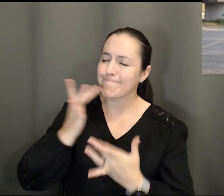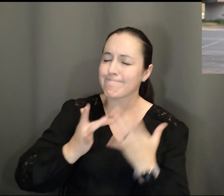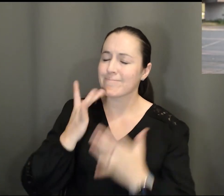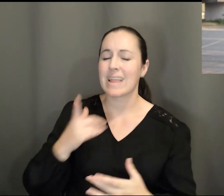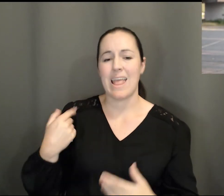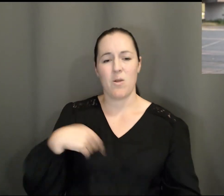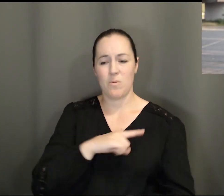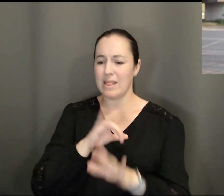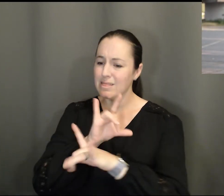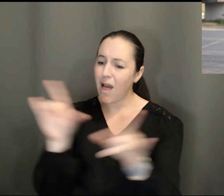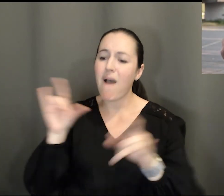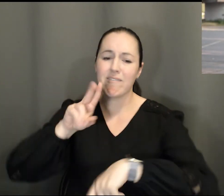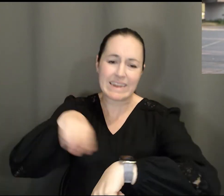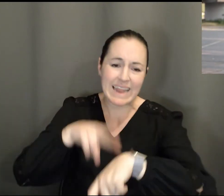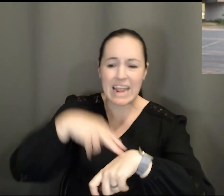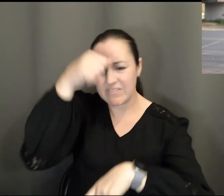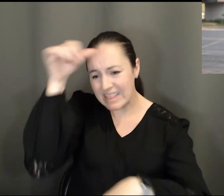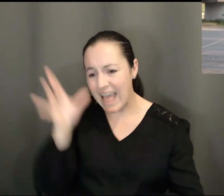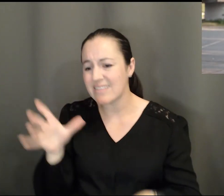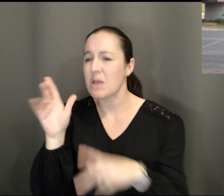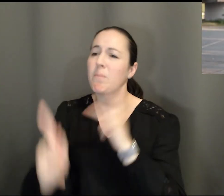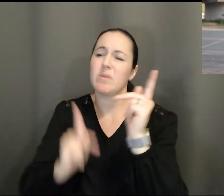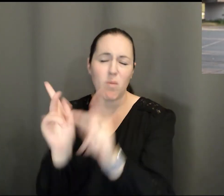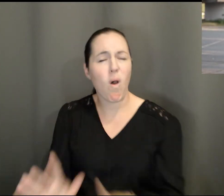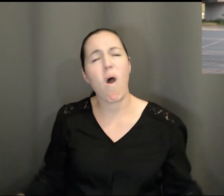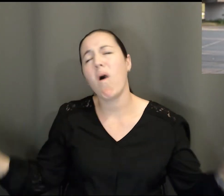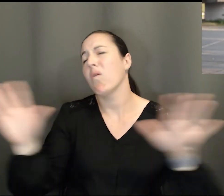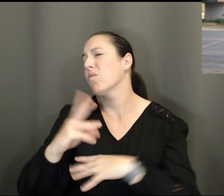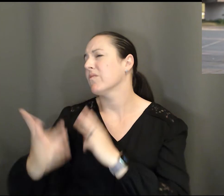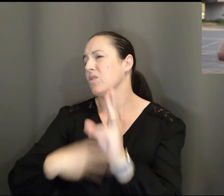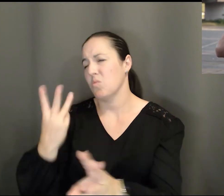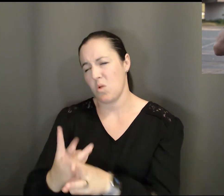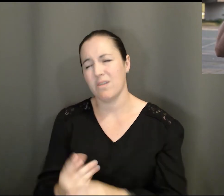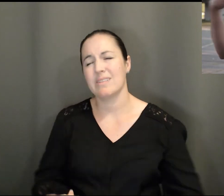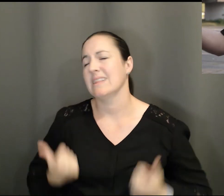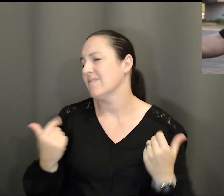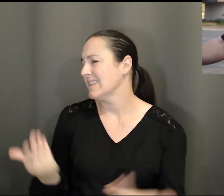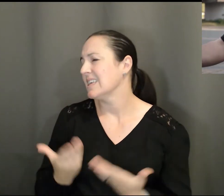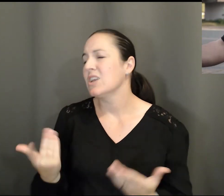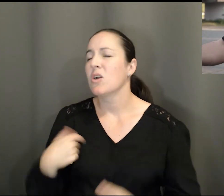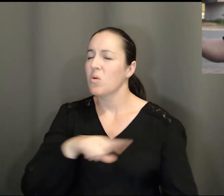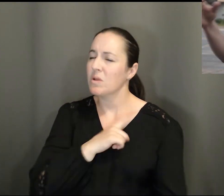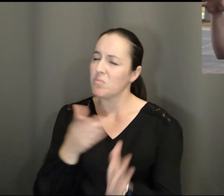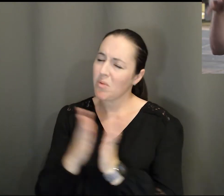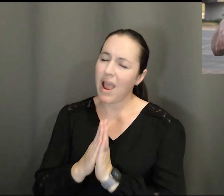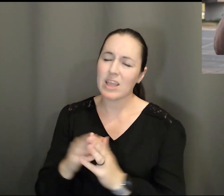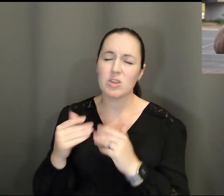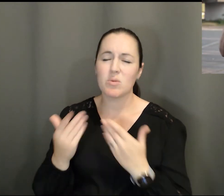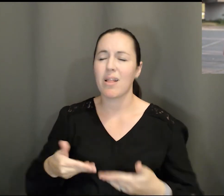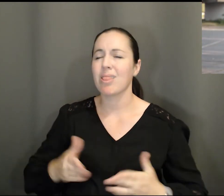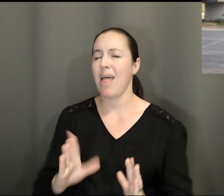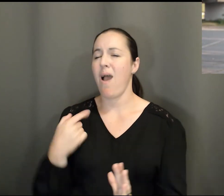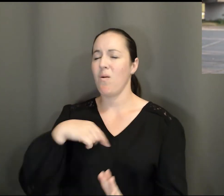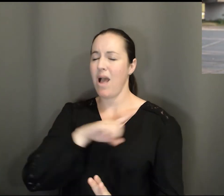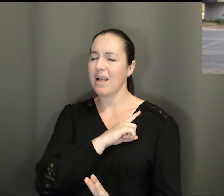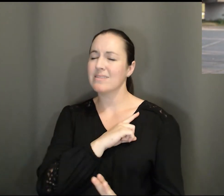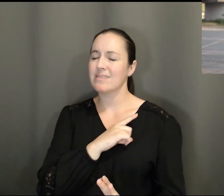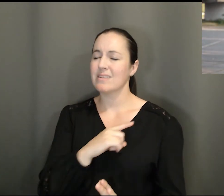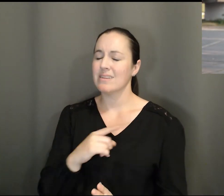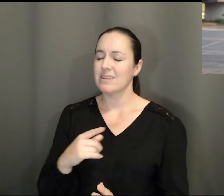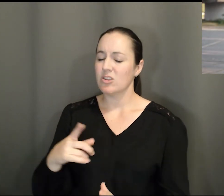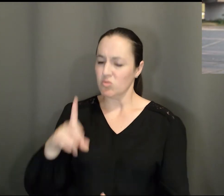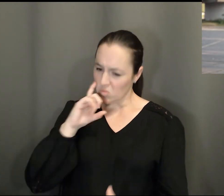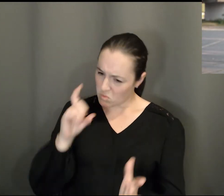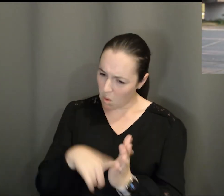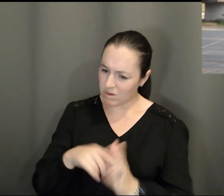underserved community, God, where we can come and love this neighborhood, love Native Alaskans, love people from all over the world that are living in this neighborhood, God. We pray that